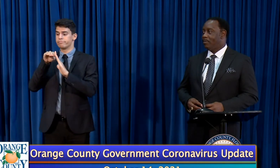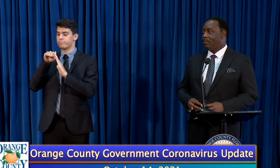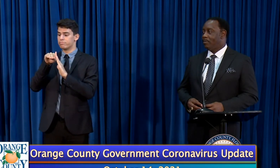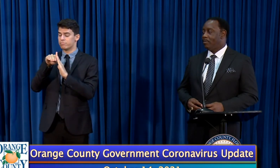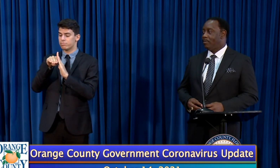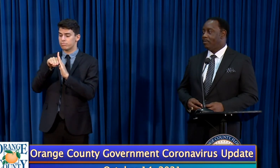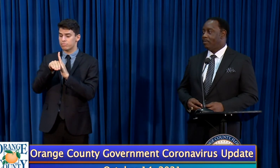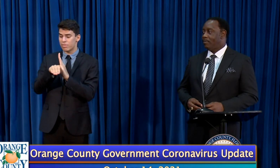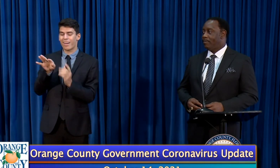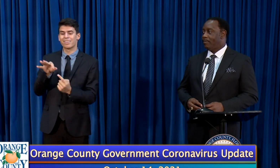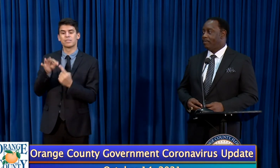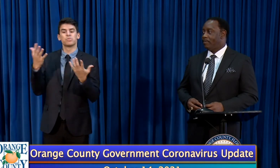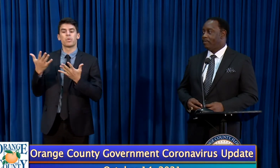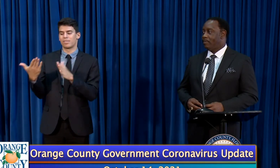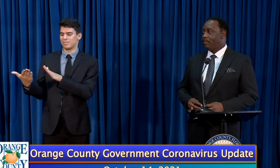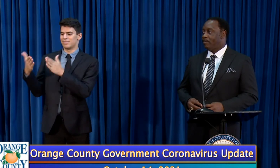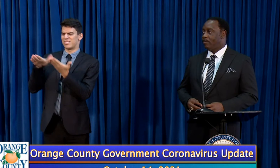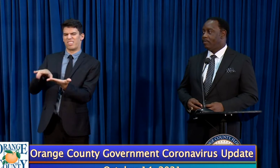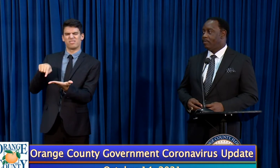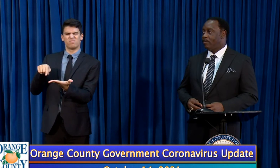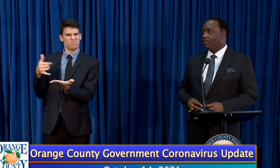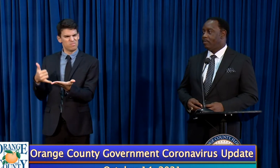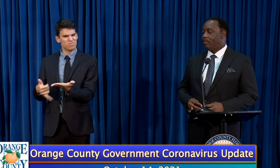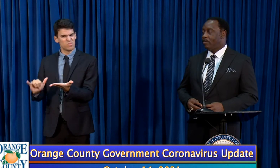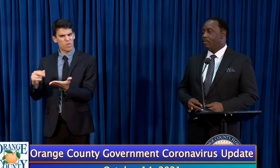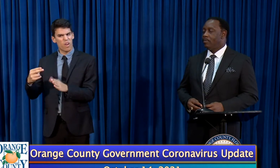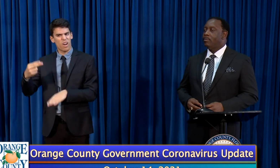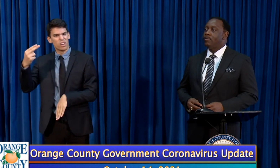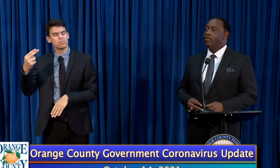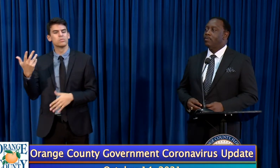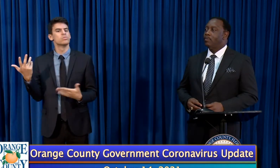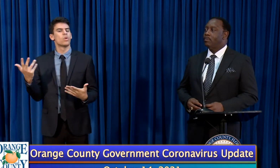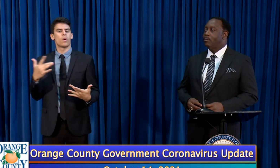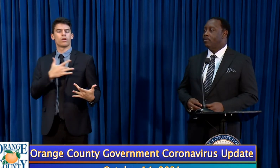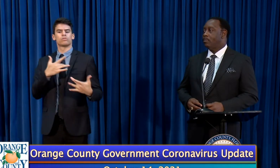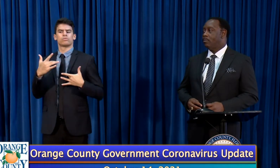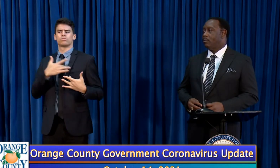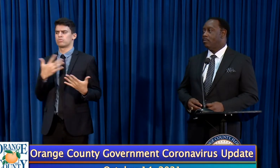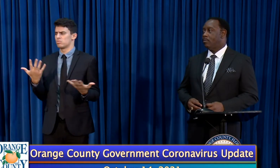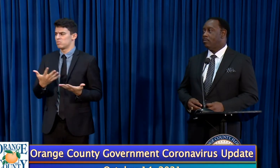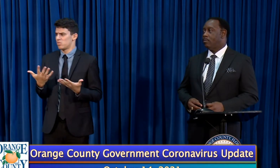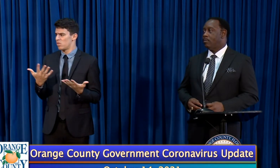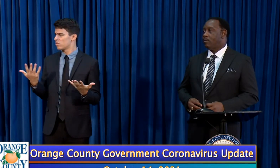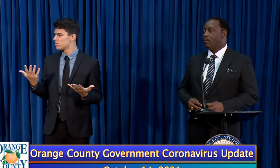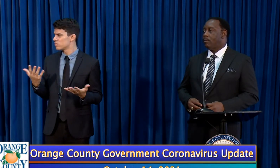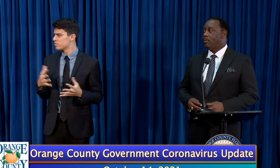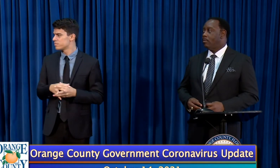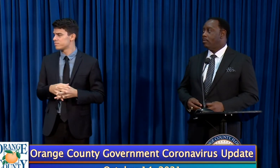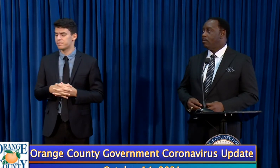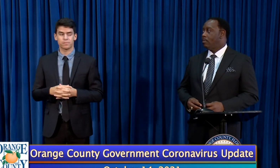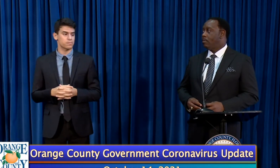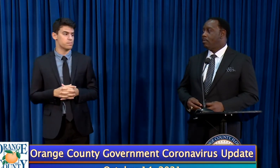of deaths. So what's our concern now? What's our worry?